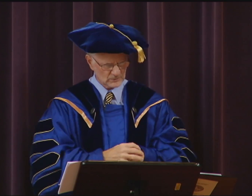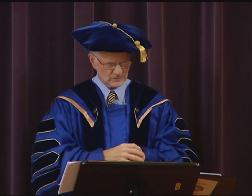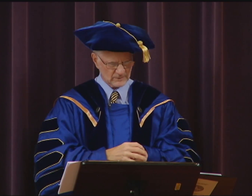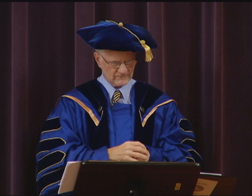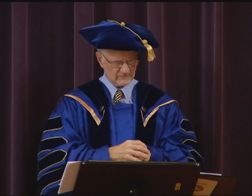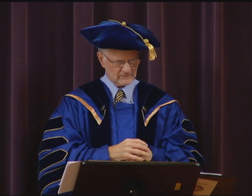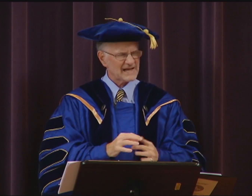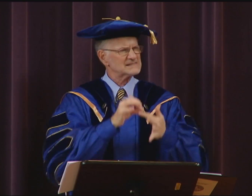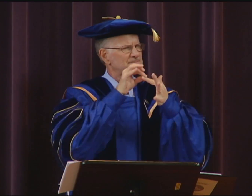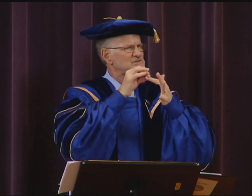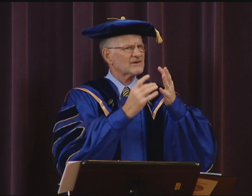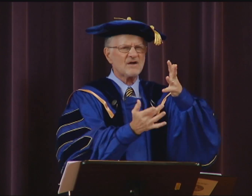changed as well.